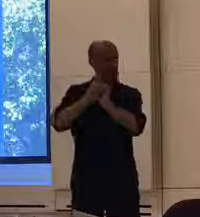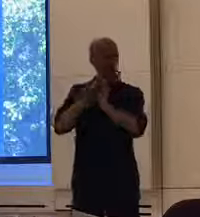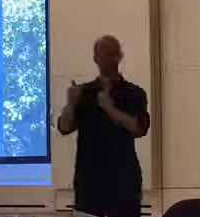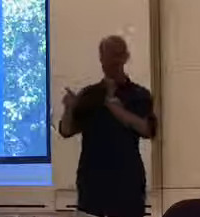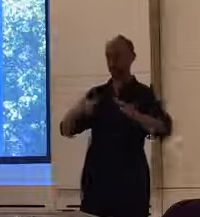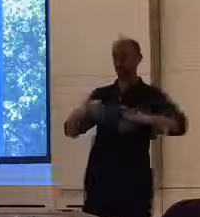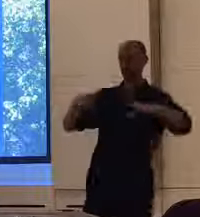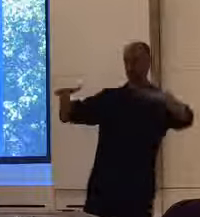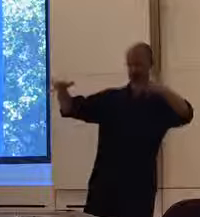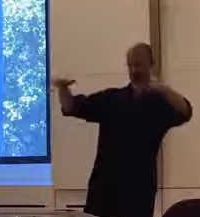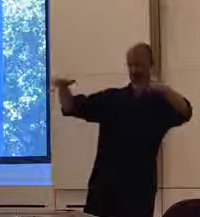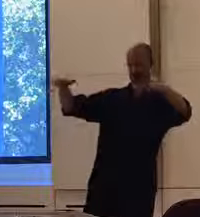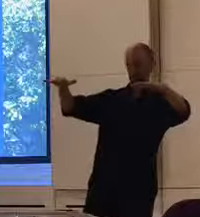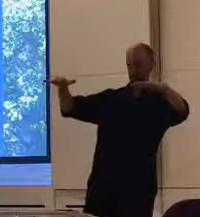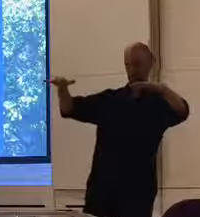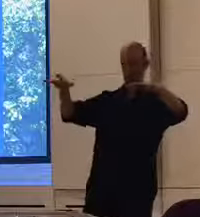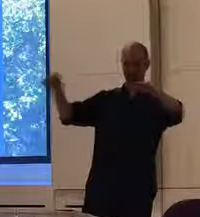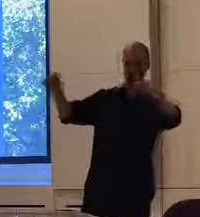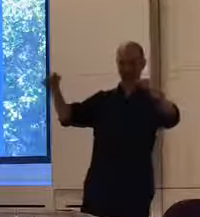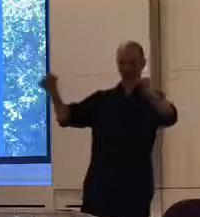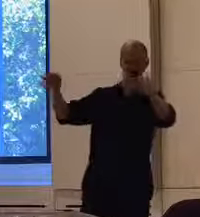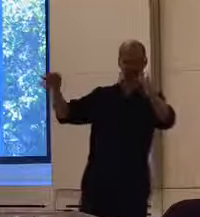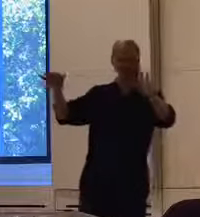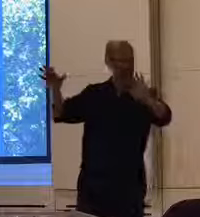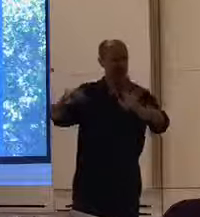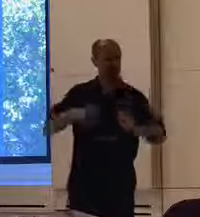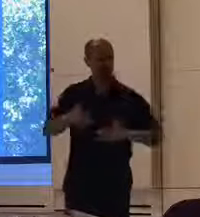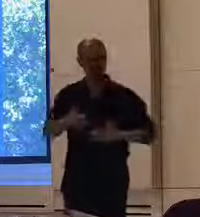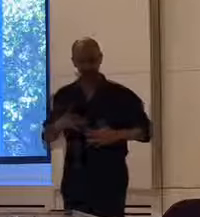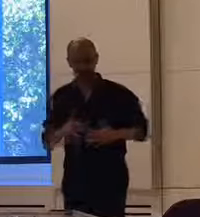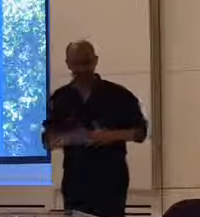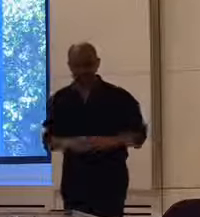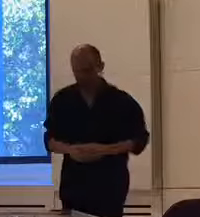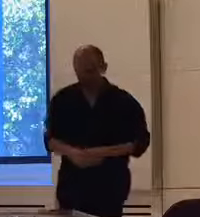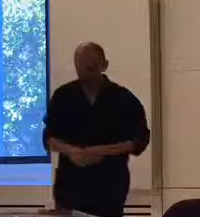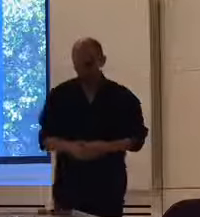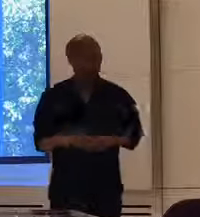It was nice and friendly, but there was an atmosphere there. There was a bit of conflict.